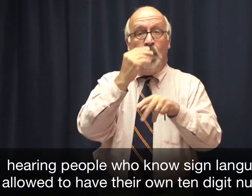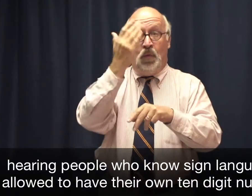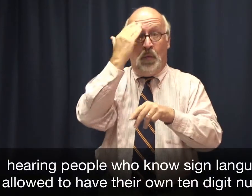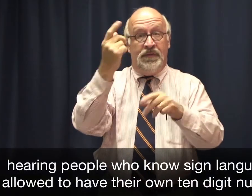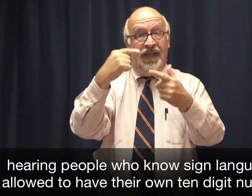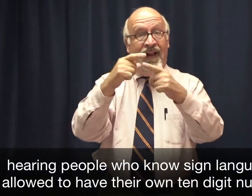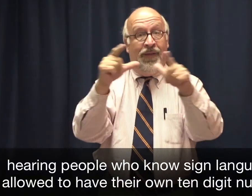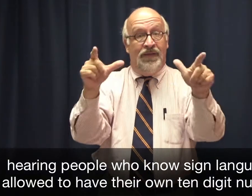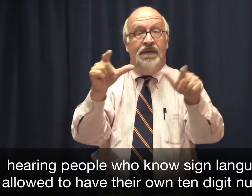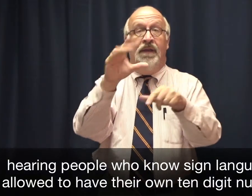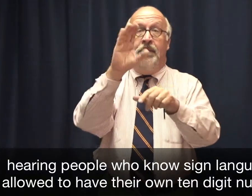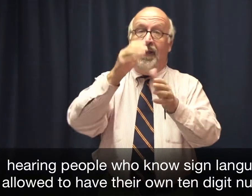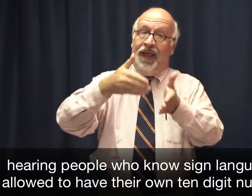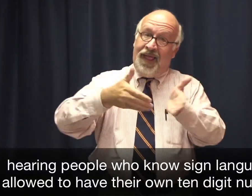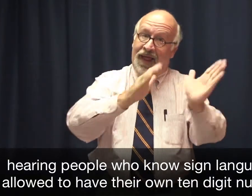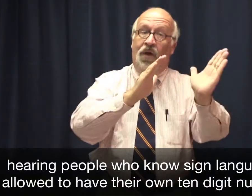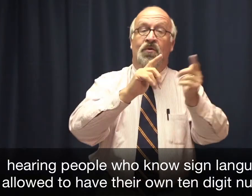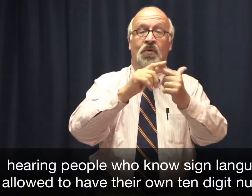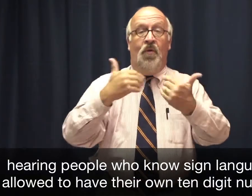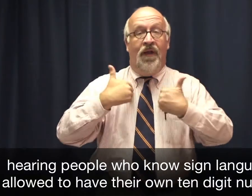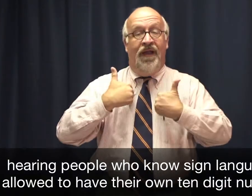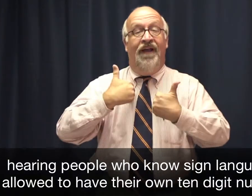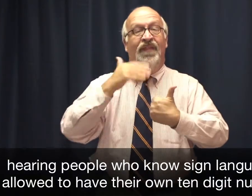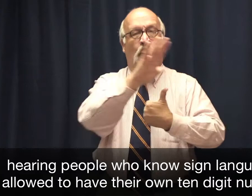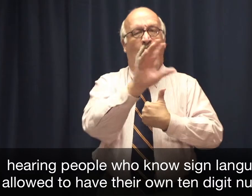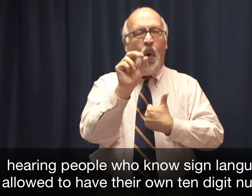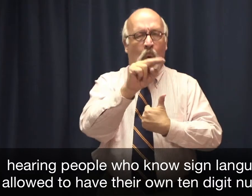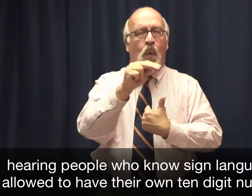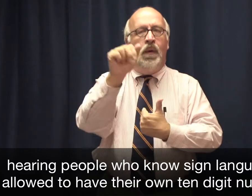language be allowed to have their own 10-digit numbers?